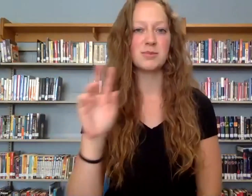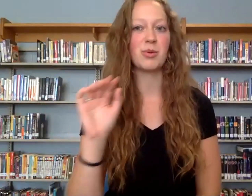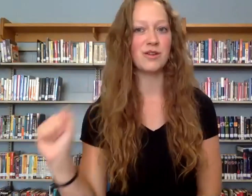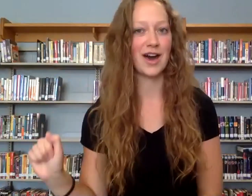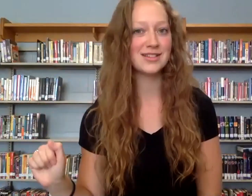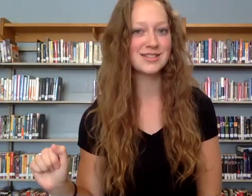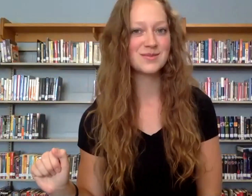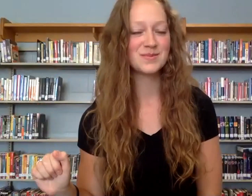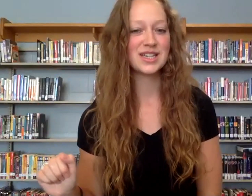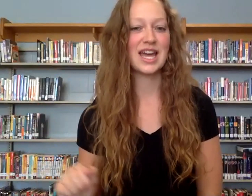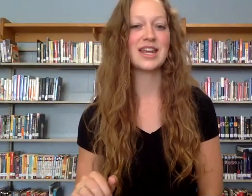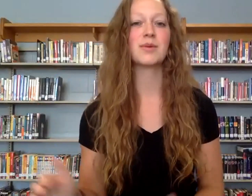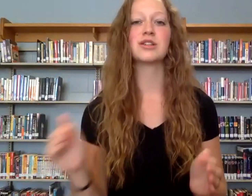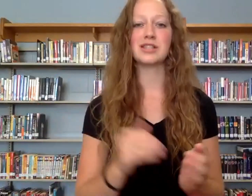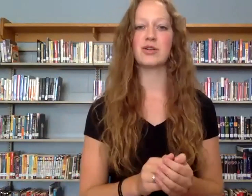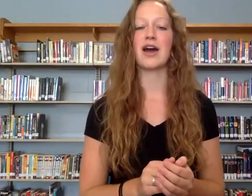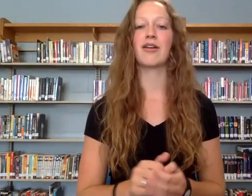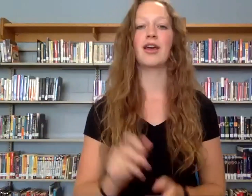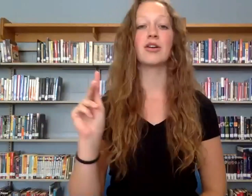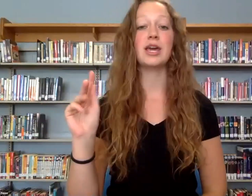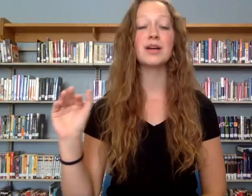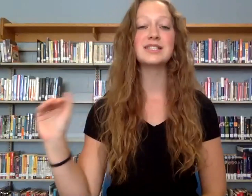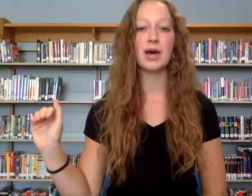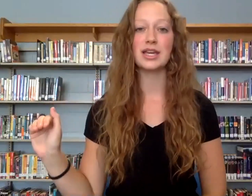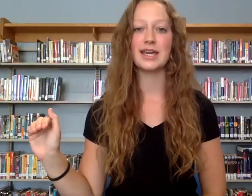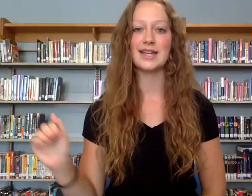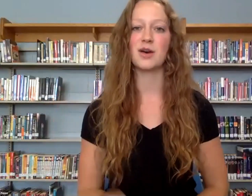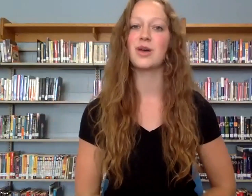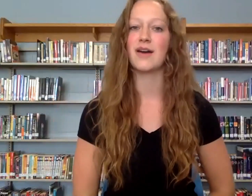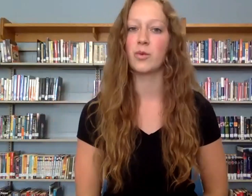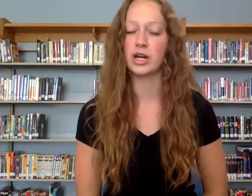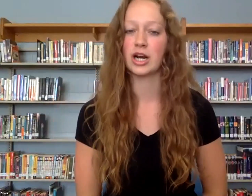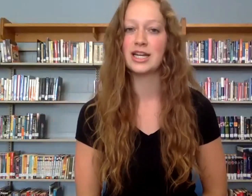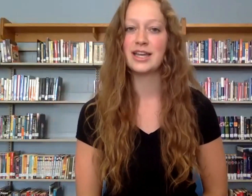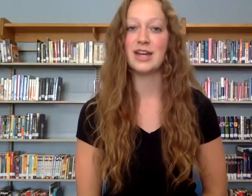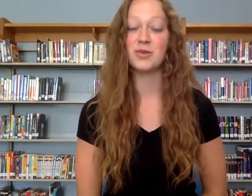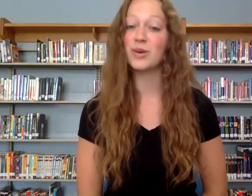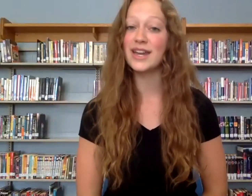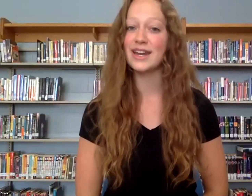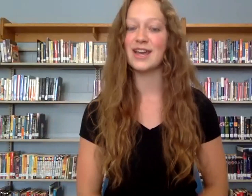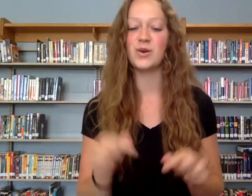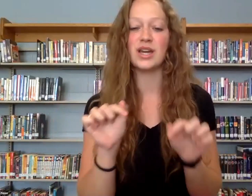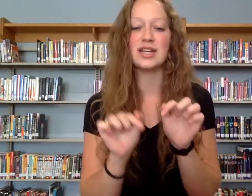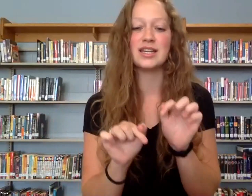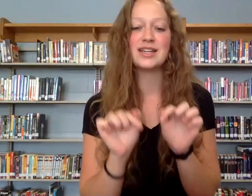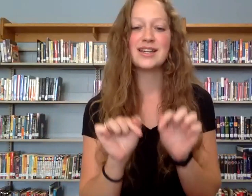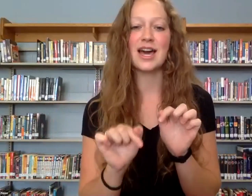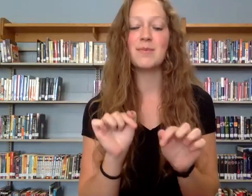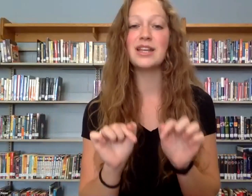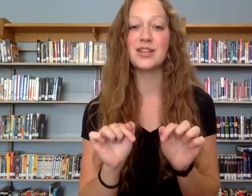pretty fast, and then I'm going to slow down, and I'll keep on spelling it until we have a winner. And you win if you can type in the